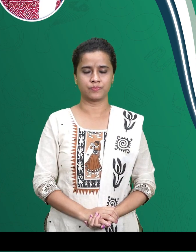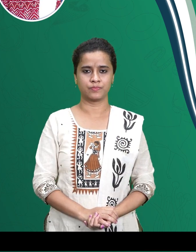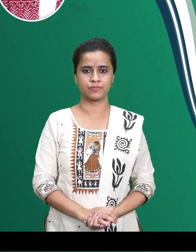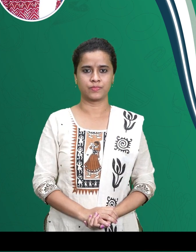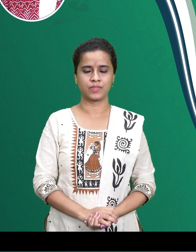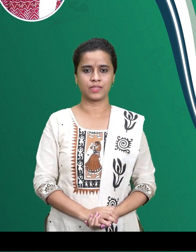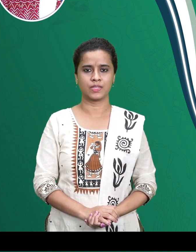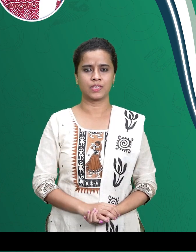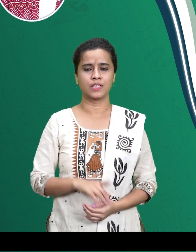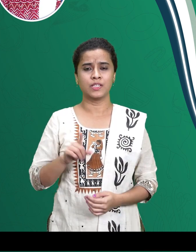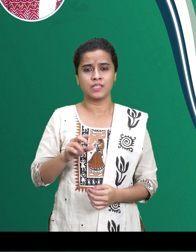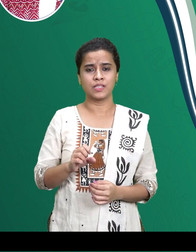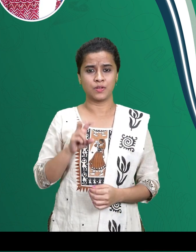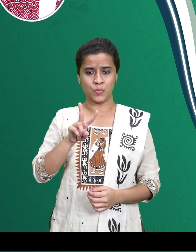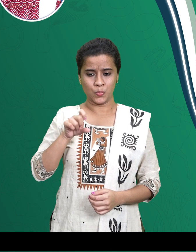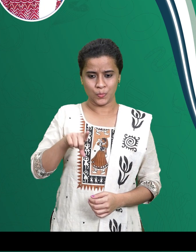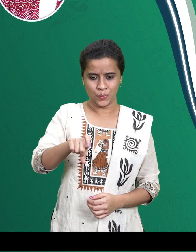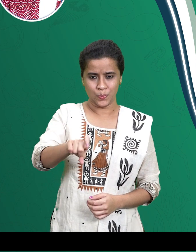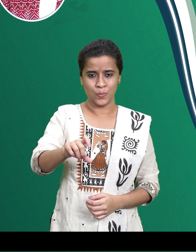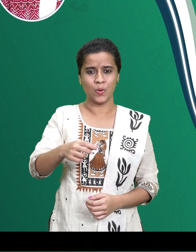This is a viral disease.